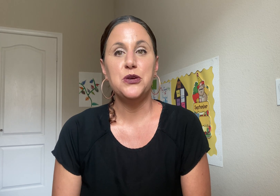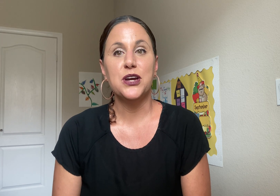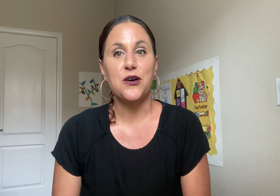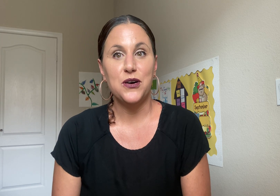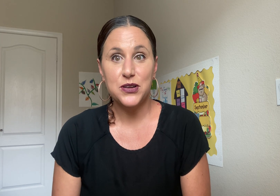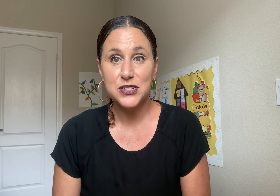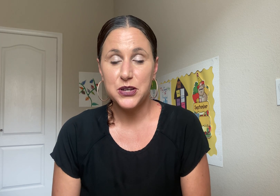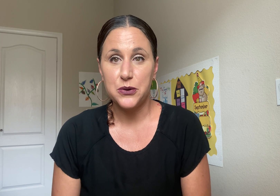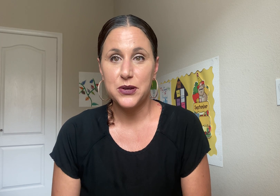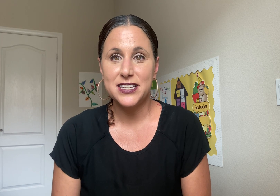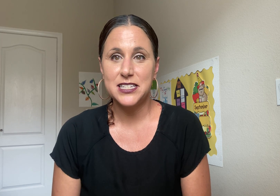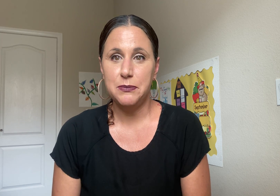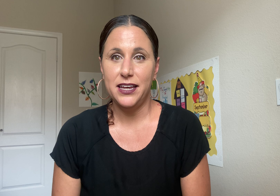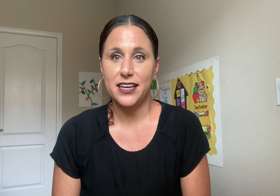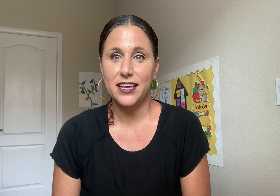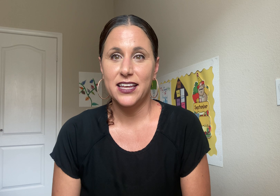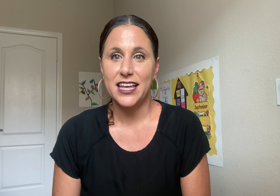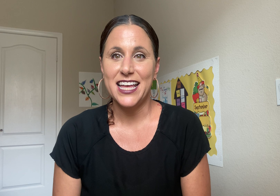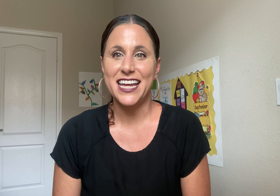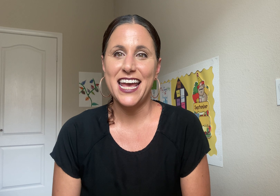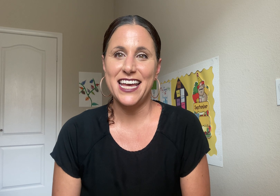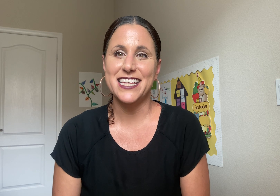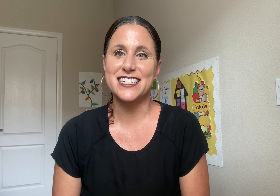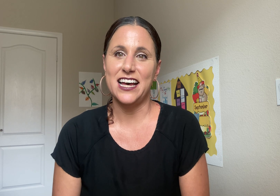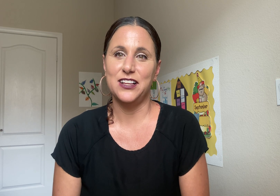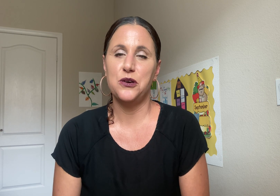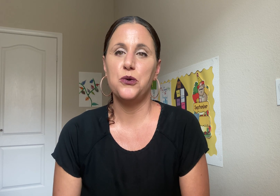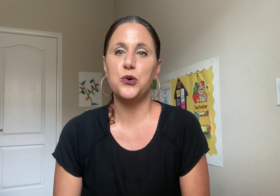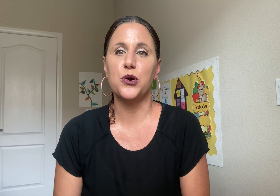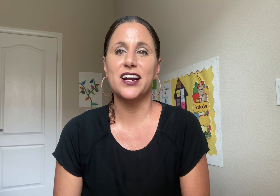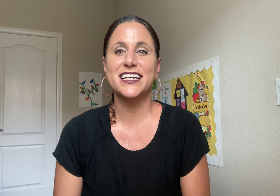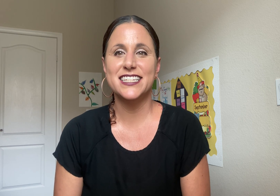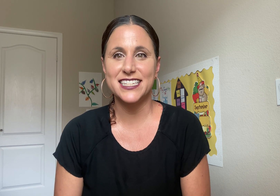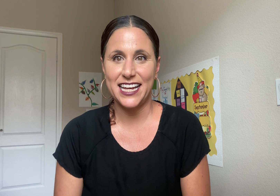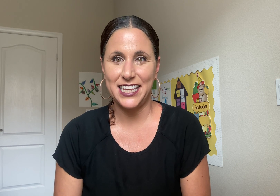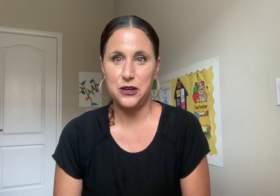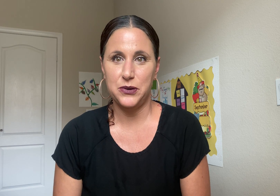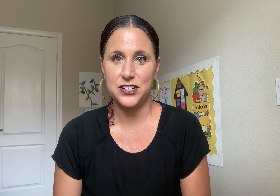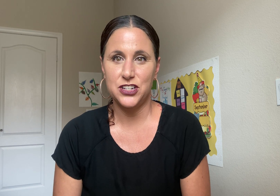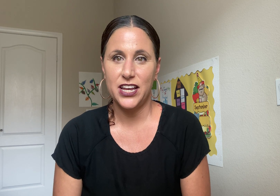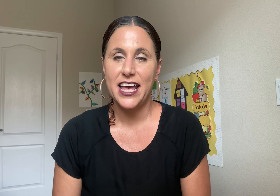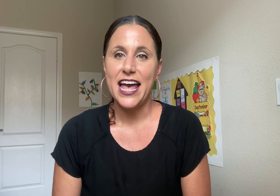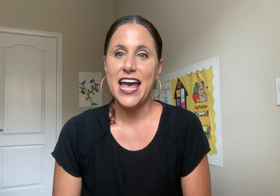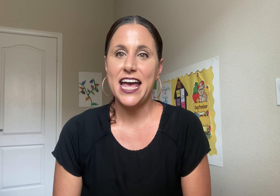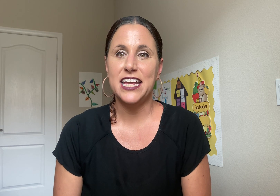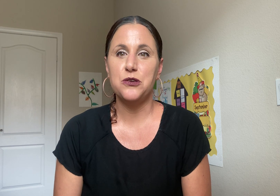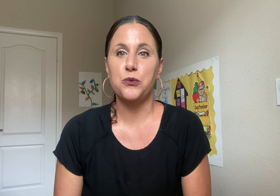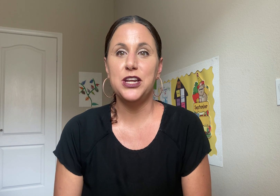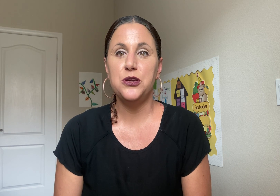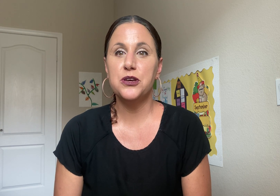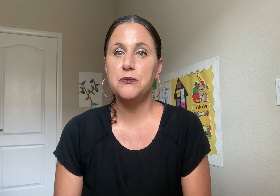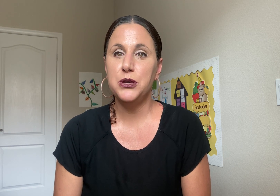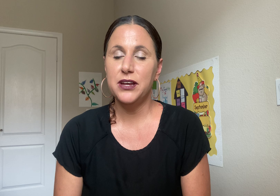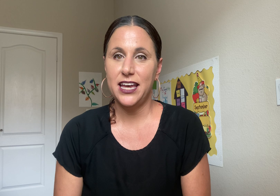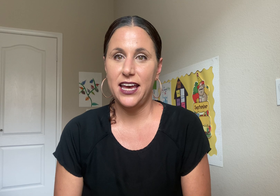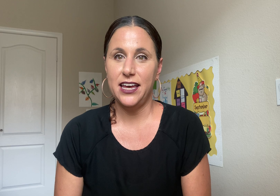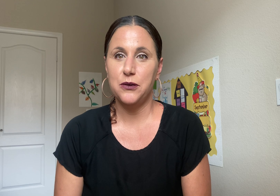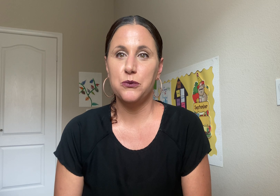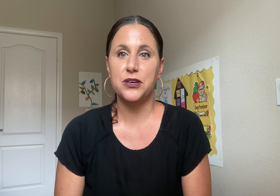can also speak in ASL or sign language. And when you communicate with